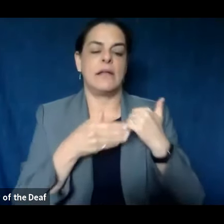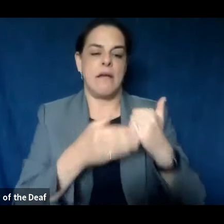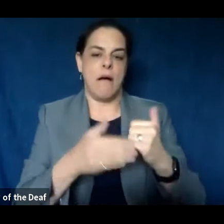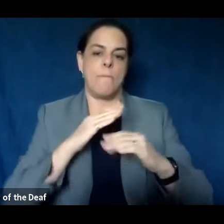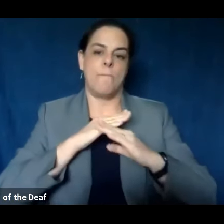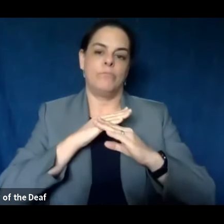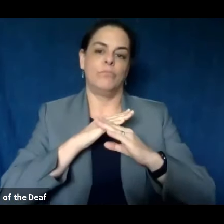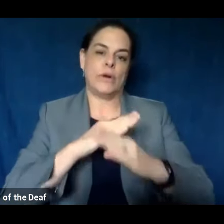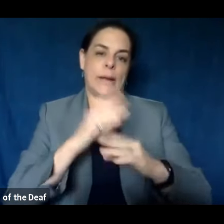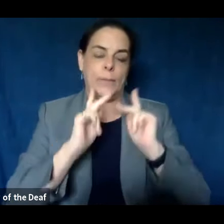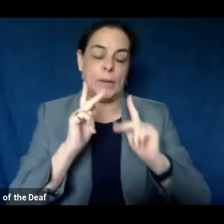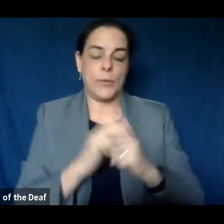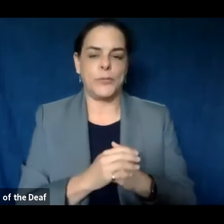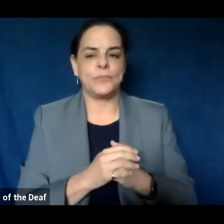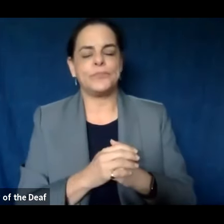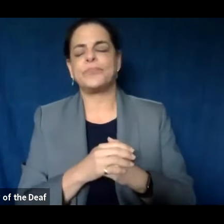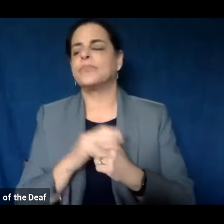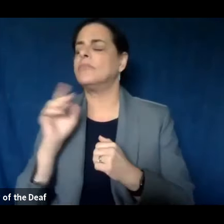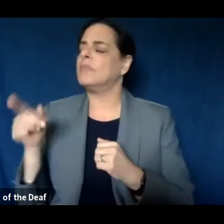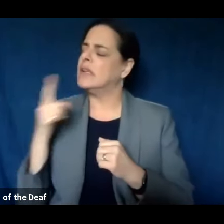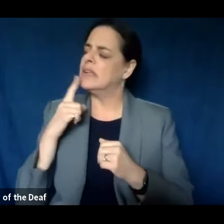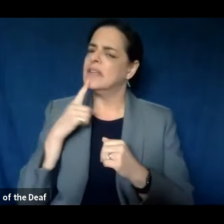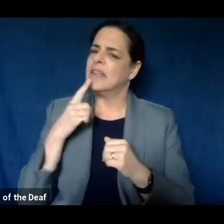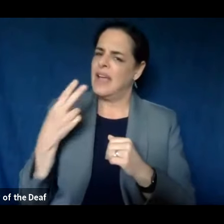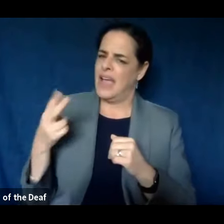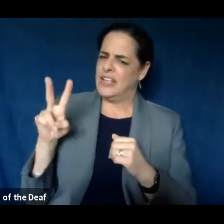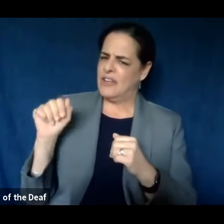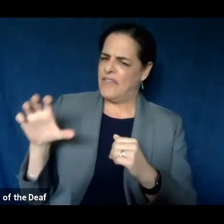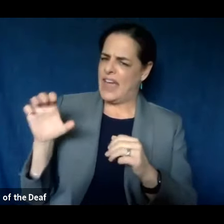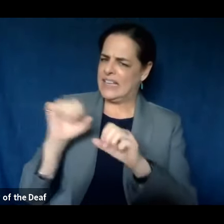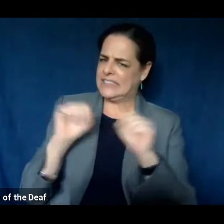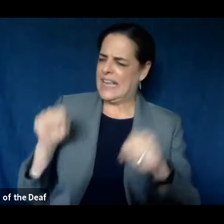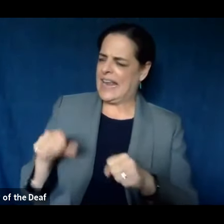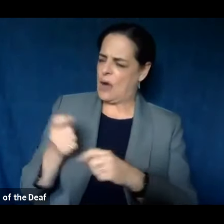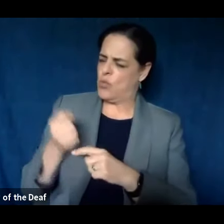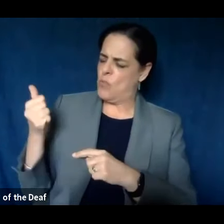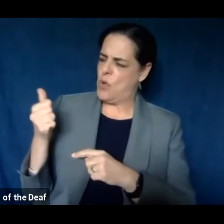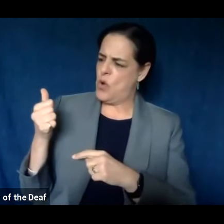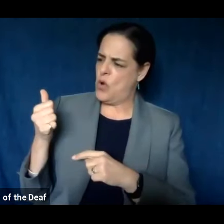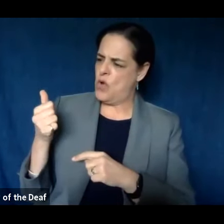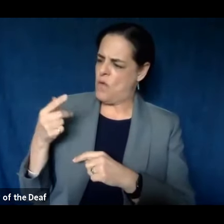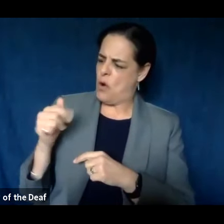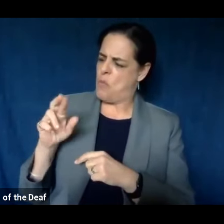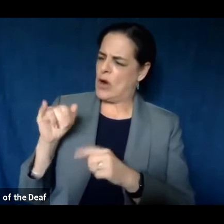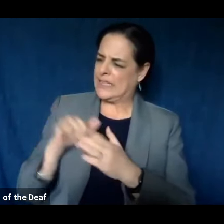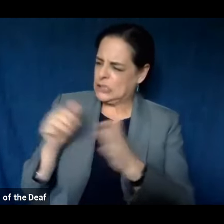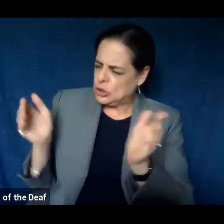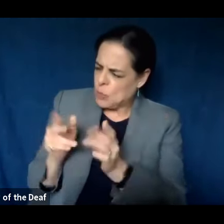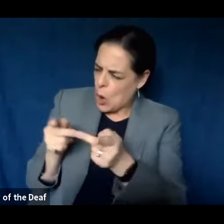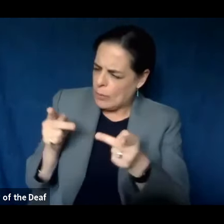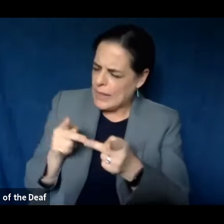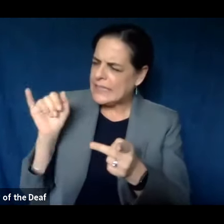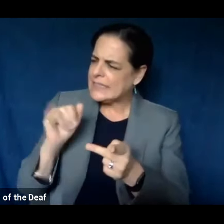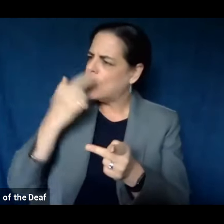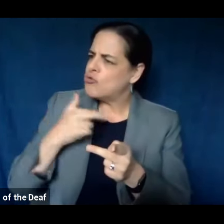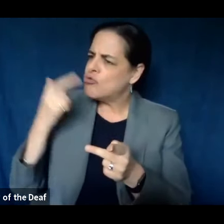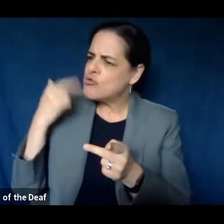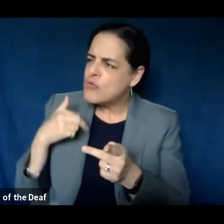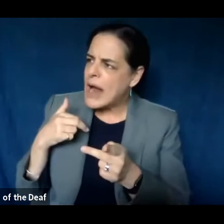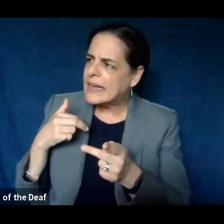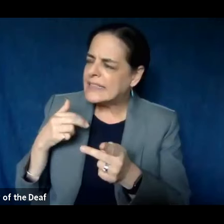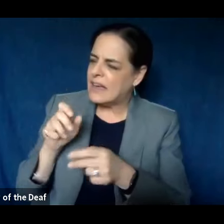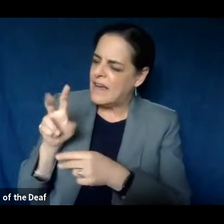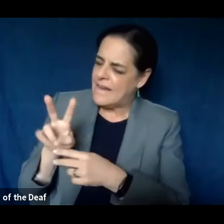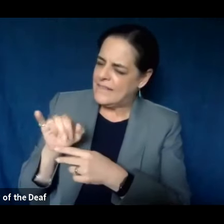have shown that HVAC systems can move viral particles within confined spaces such as restaurants, pushing viral